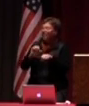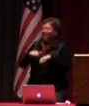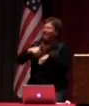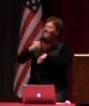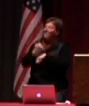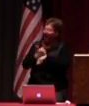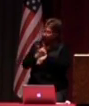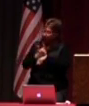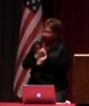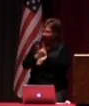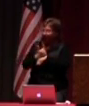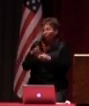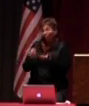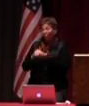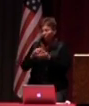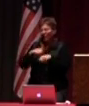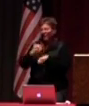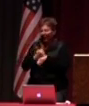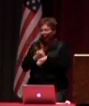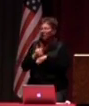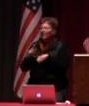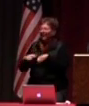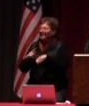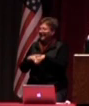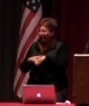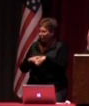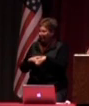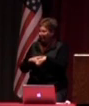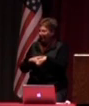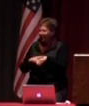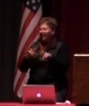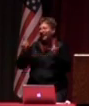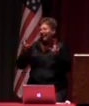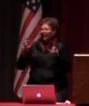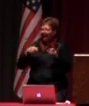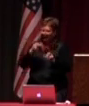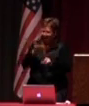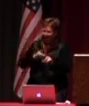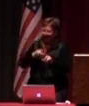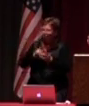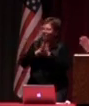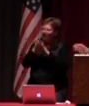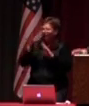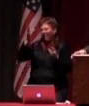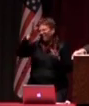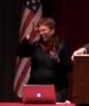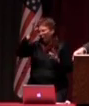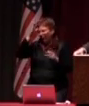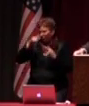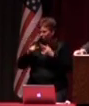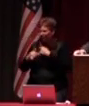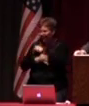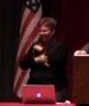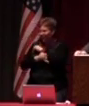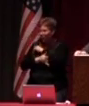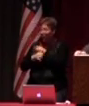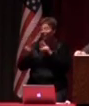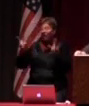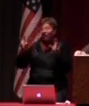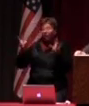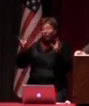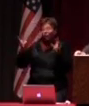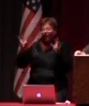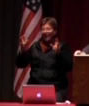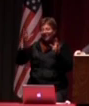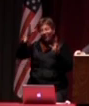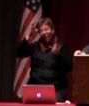founding, for the first time, an entire nation, of being a true father of his country. And it's worth noting that the phrase father of his country